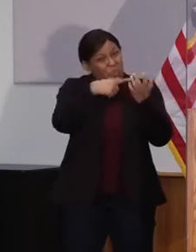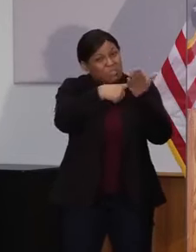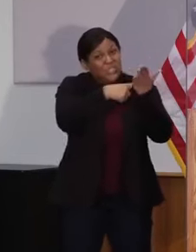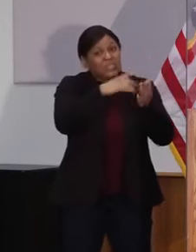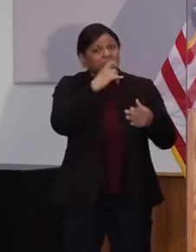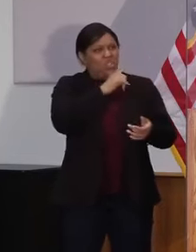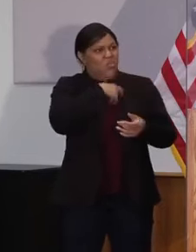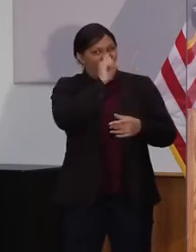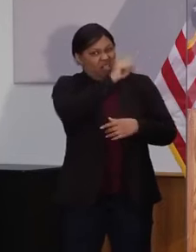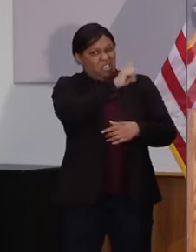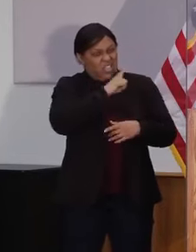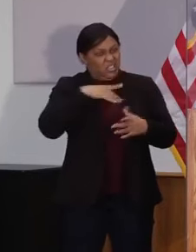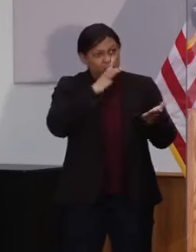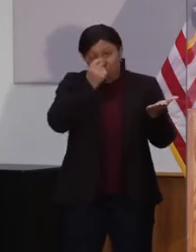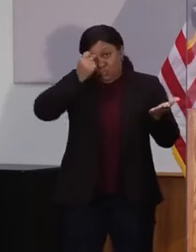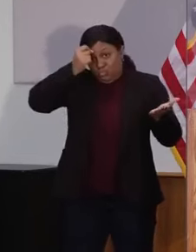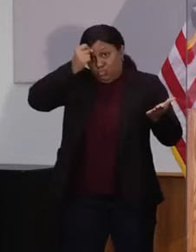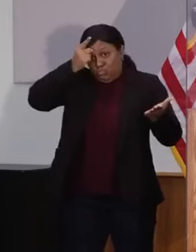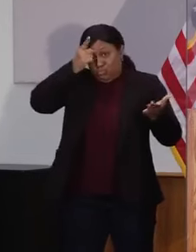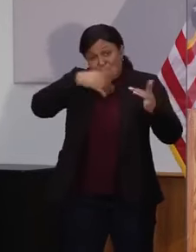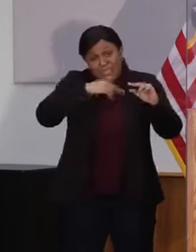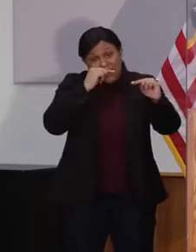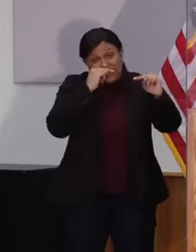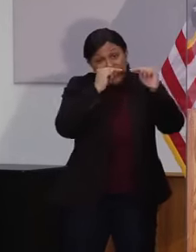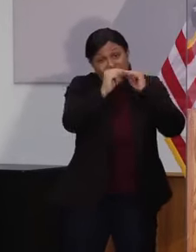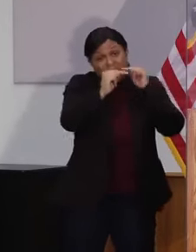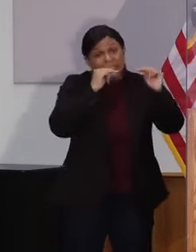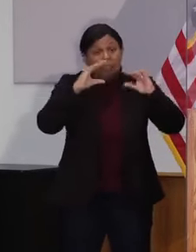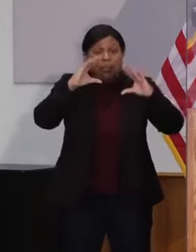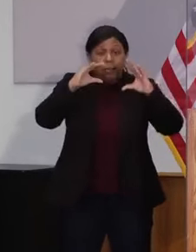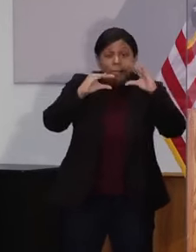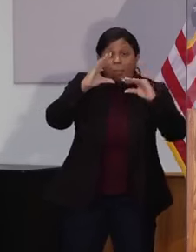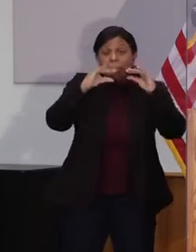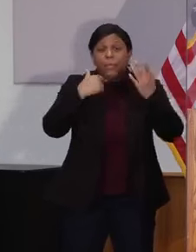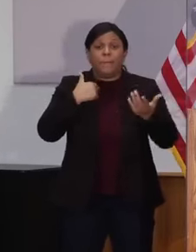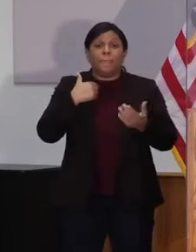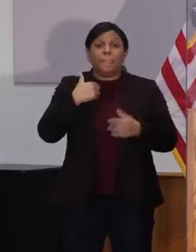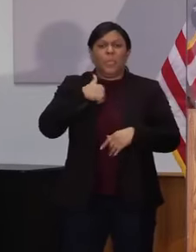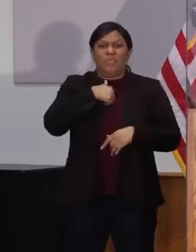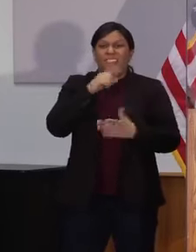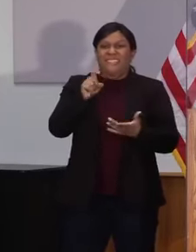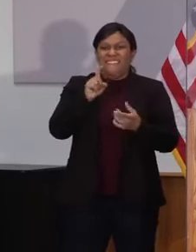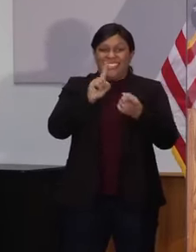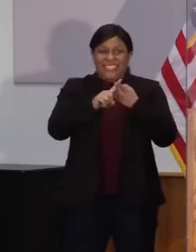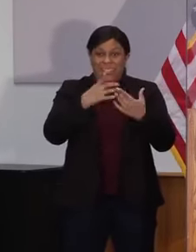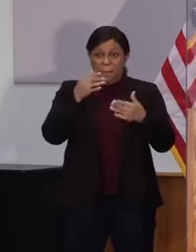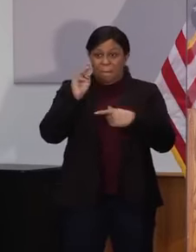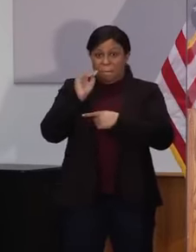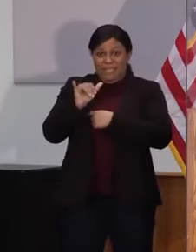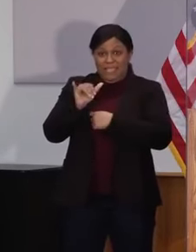understand that, you know, we negotiate, do that. We've got till May to get a budget done. There's a lot more negotiations.